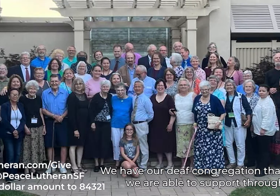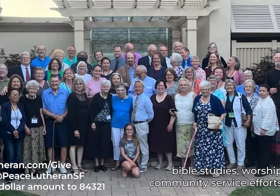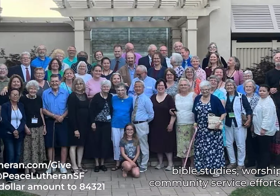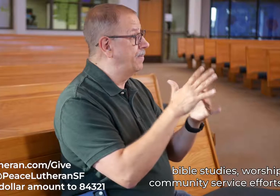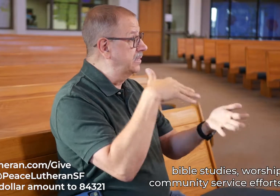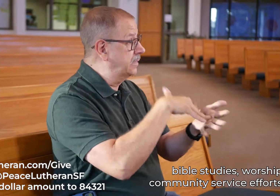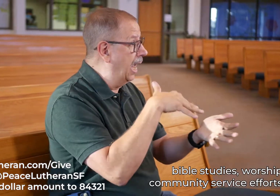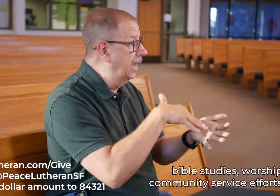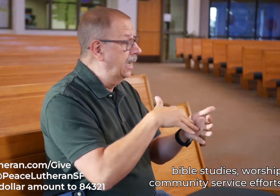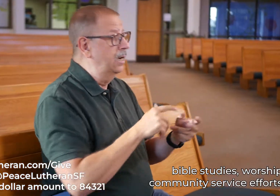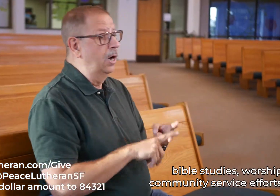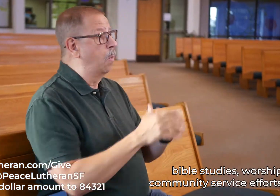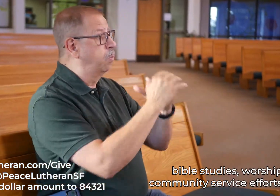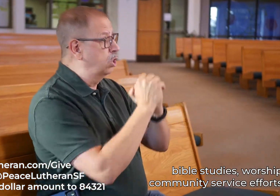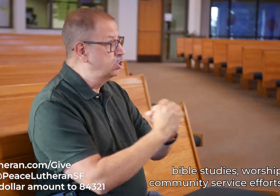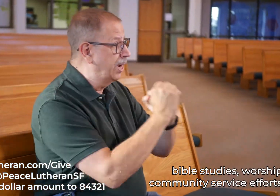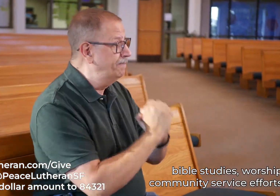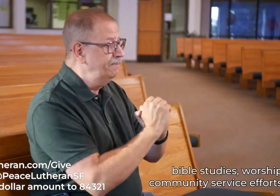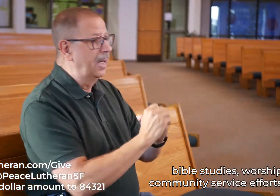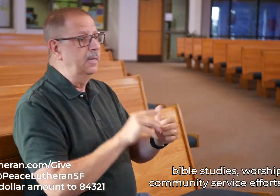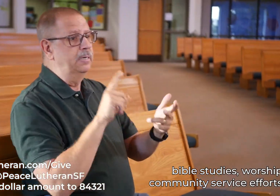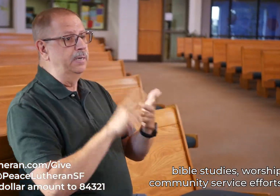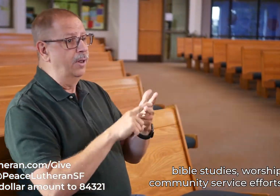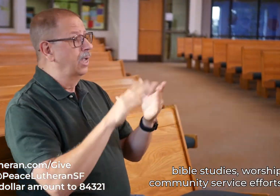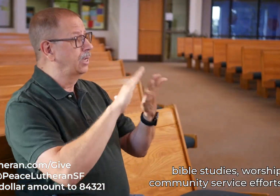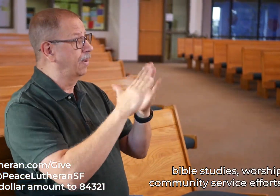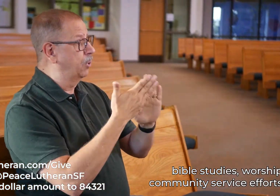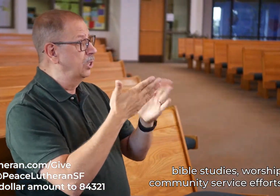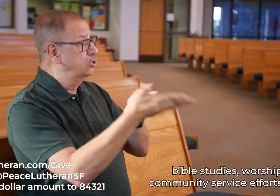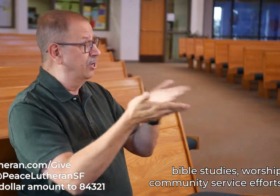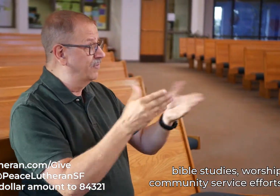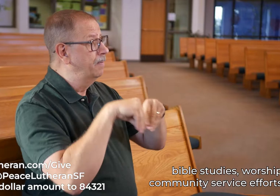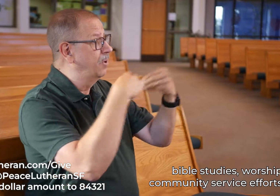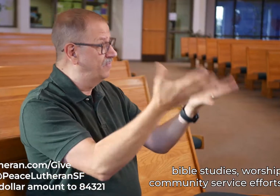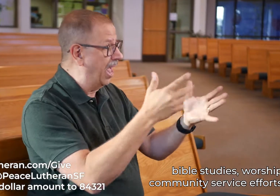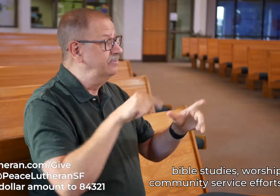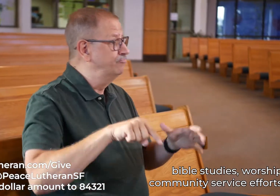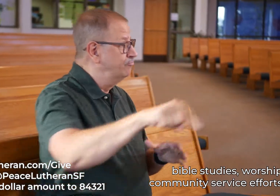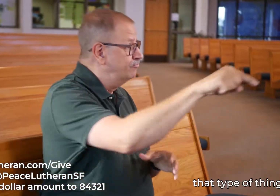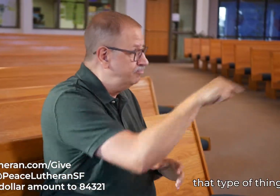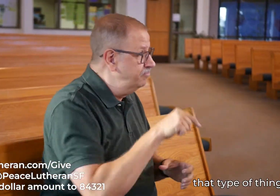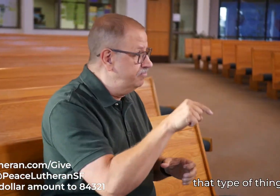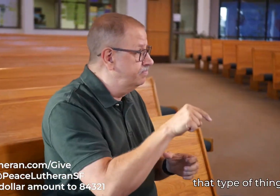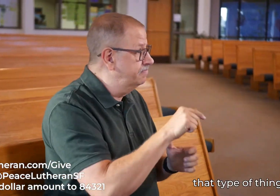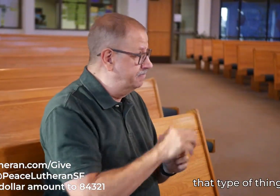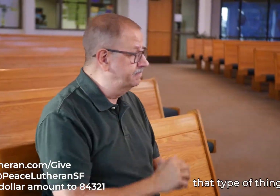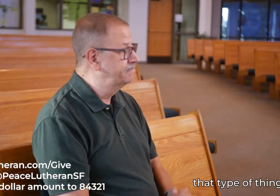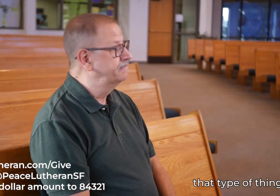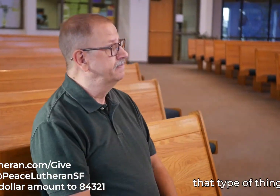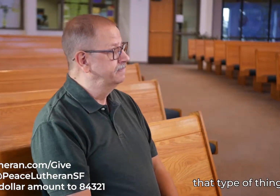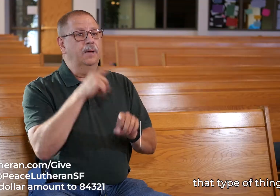Bible studies, worship, community service efforts, and that type of thing.